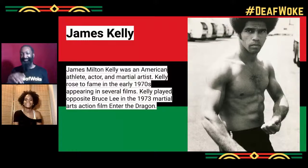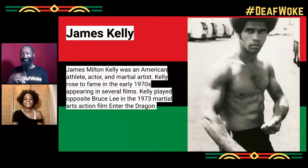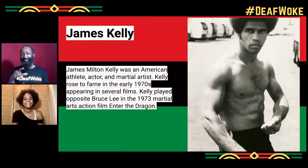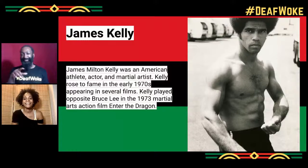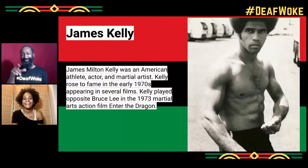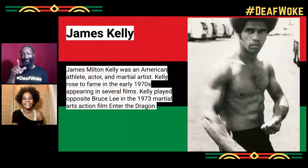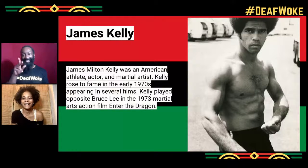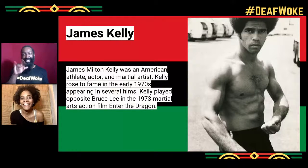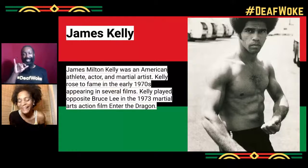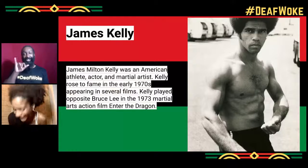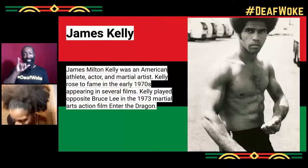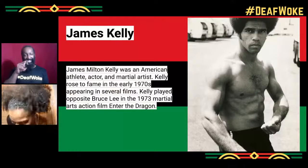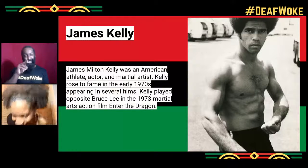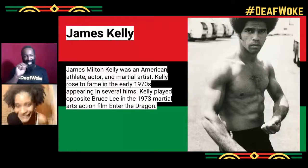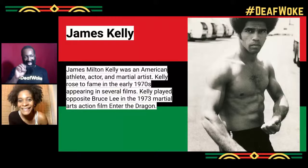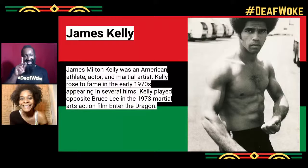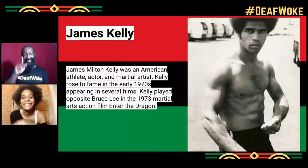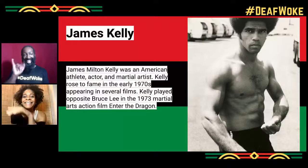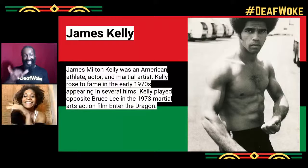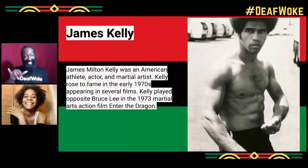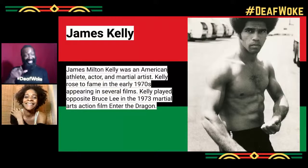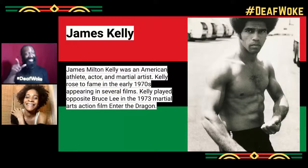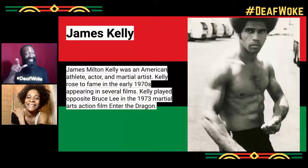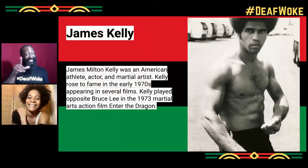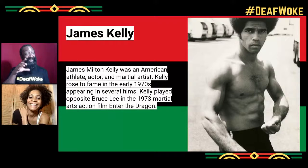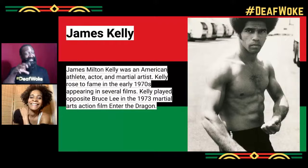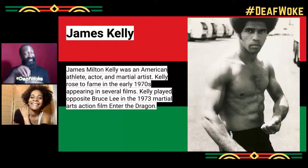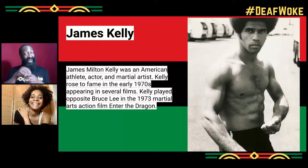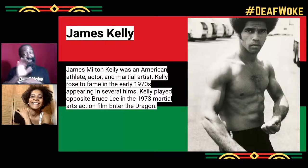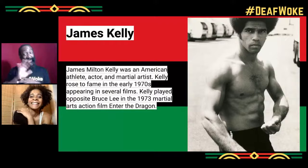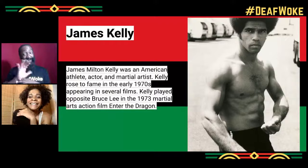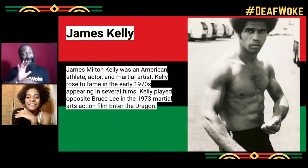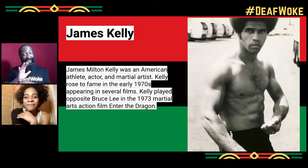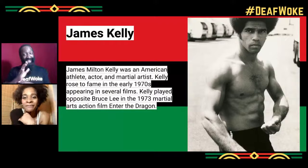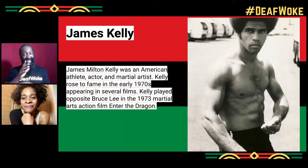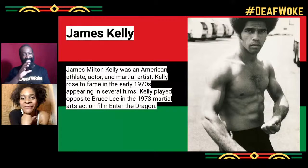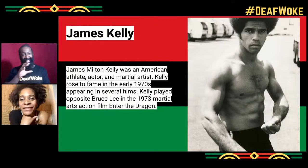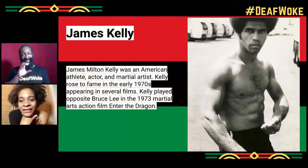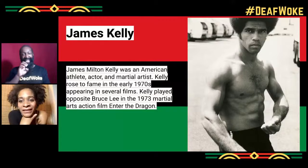James Kelly. Yeah. Martial arts. American athlete, James Kelly.